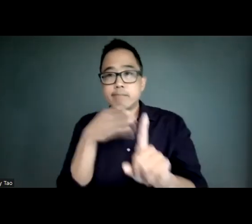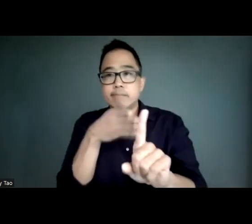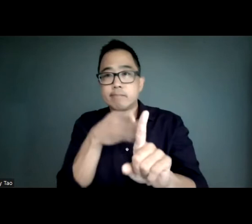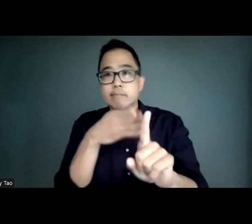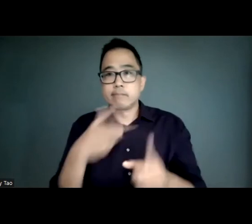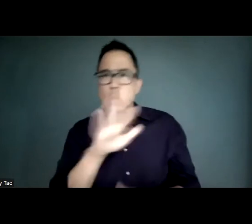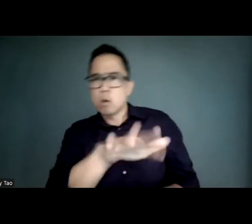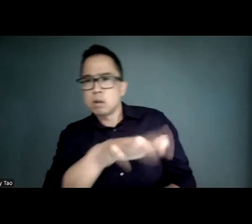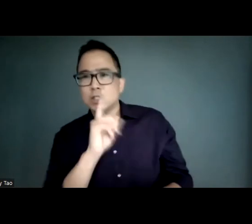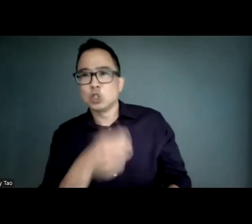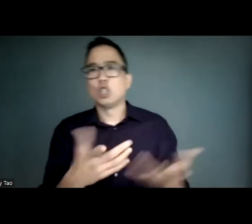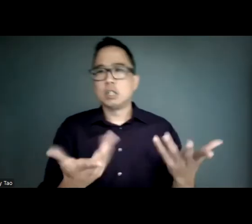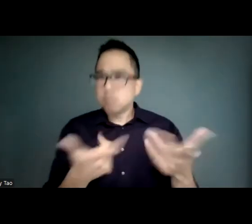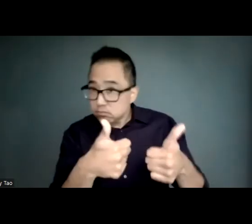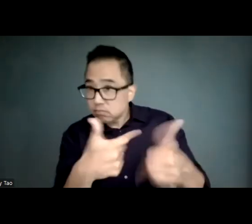your favorite Starbucks barista.